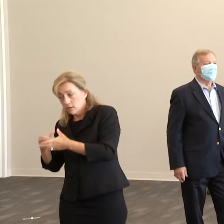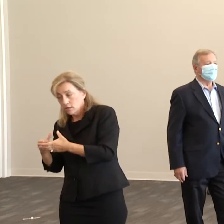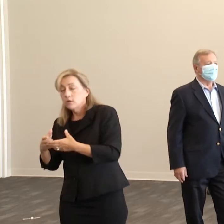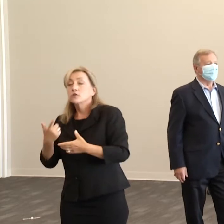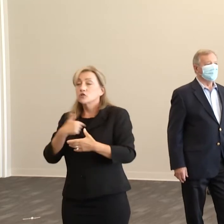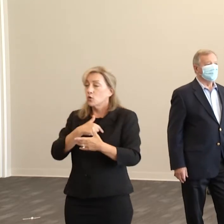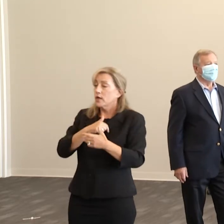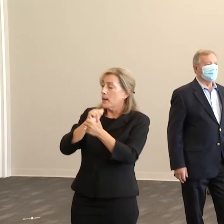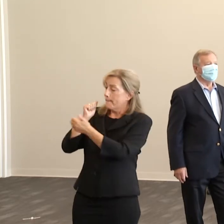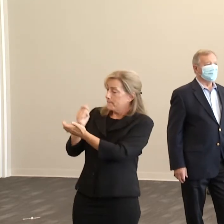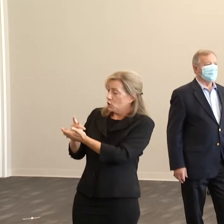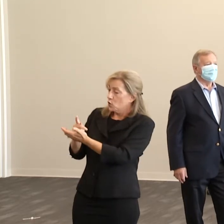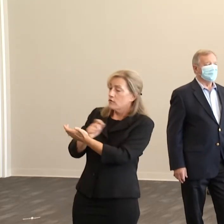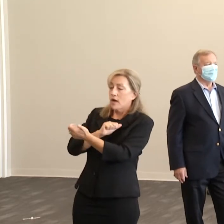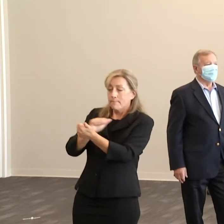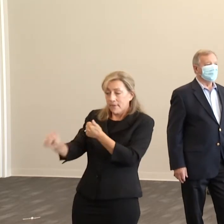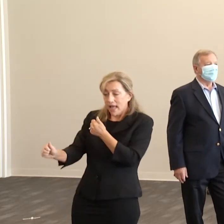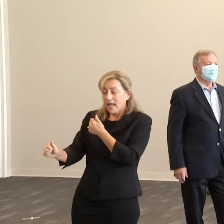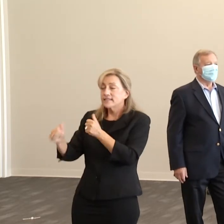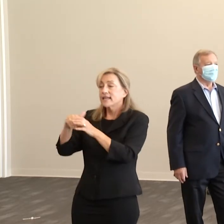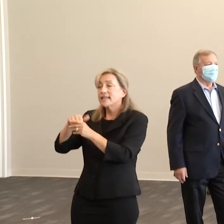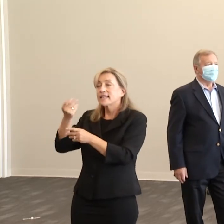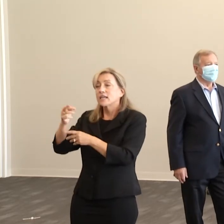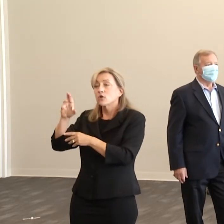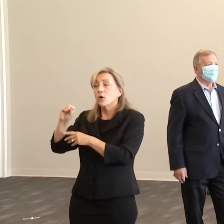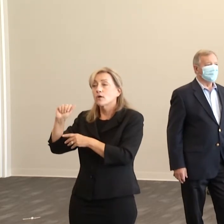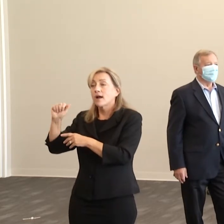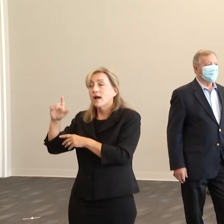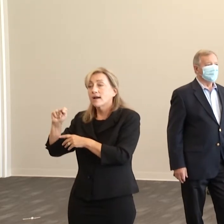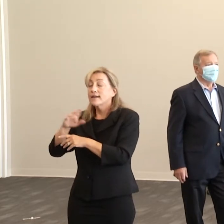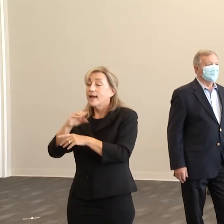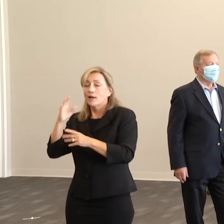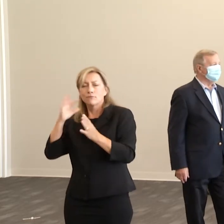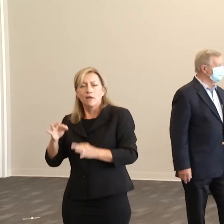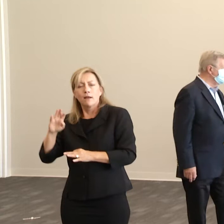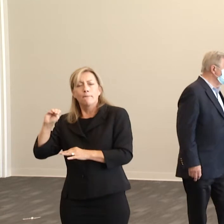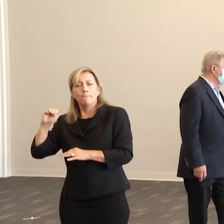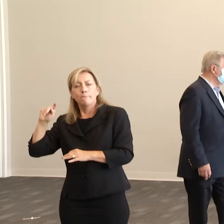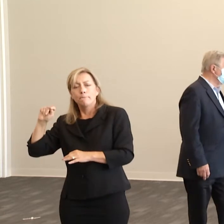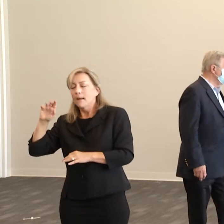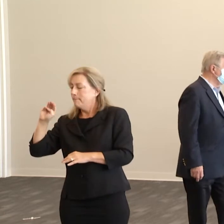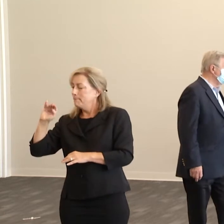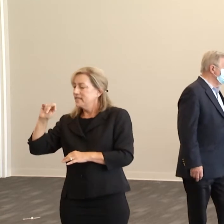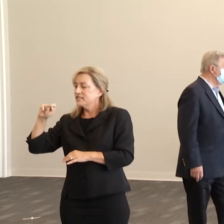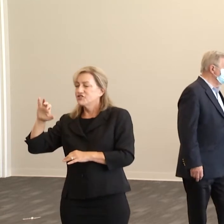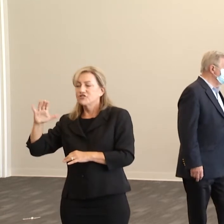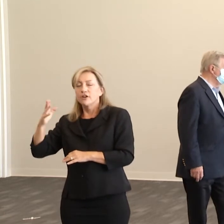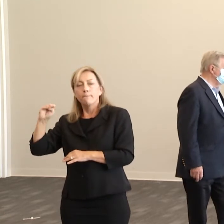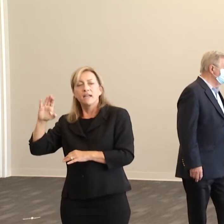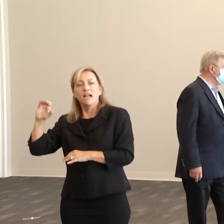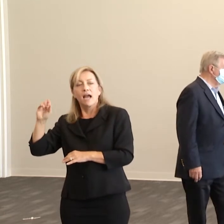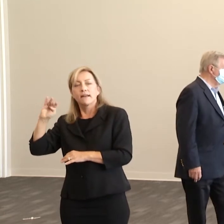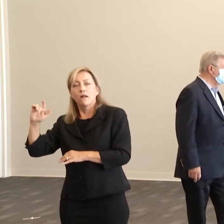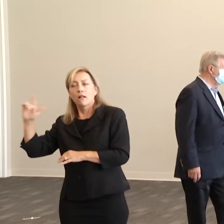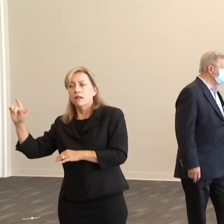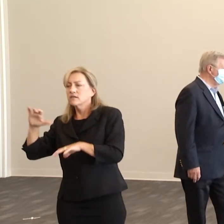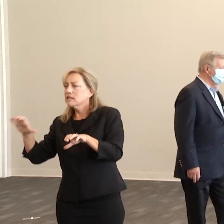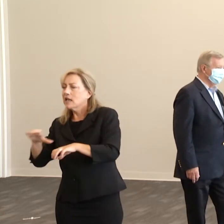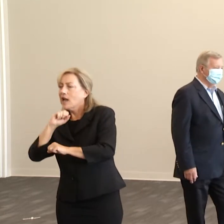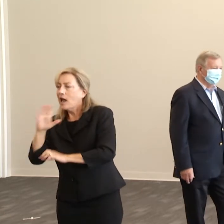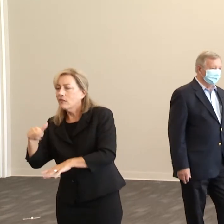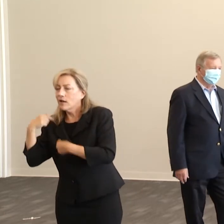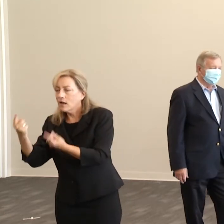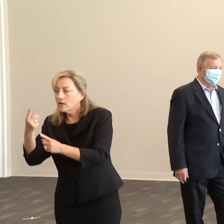reasons that remain mysterious to all of us. Mitch McConnell has decided to do nothing with that over the last 2 months. So we have carved that provision